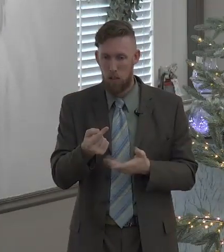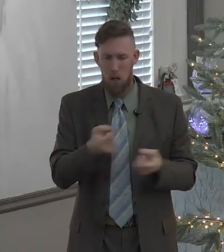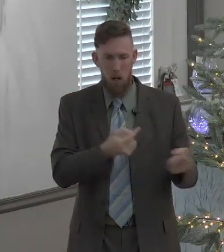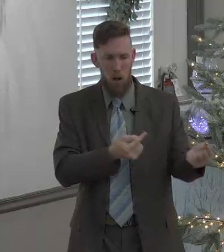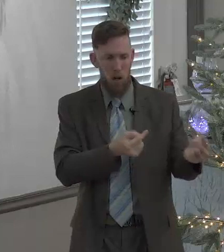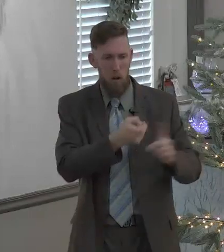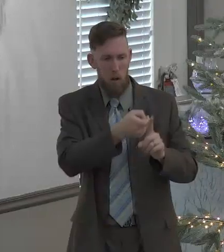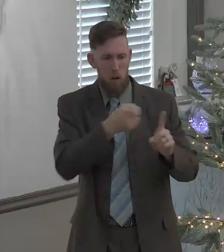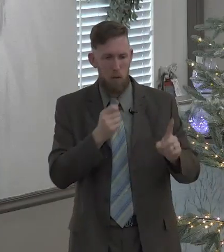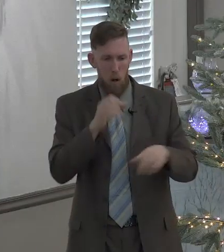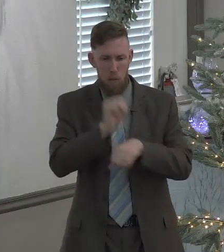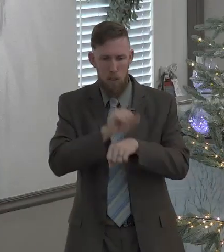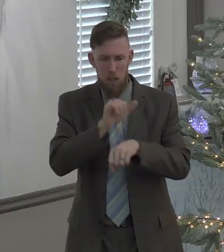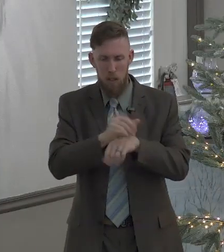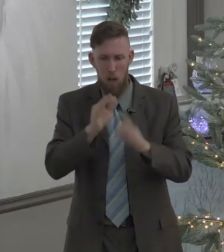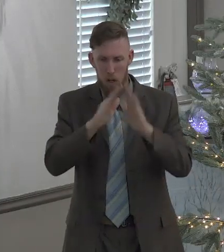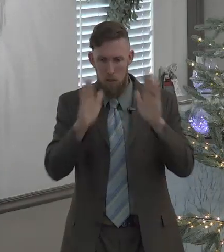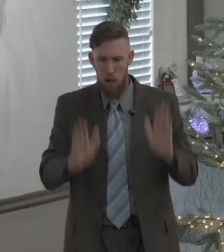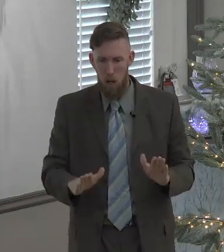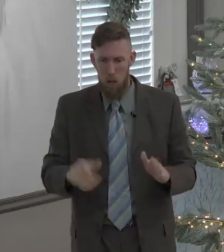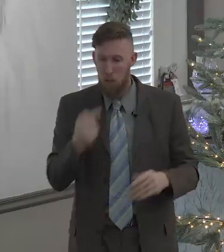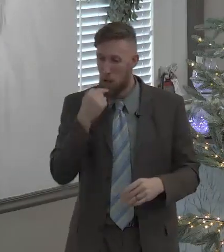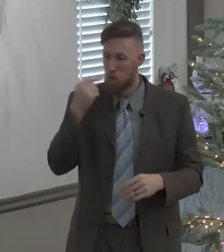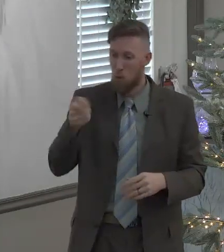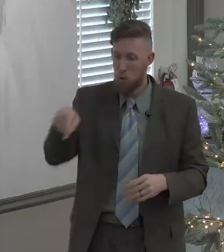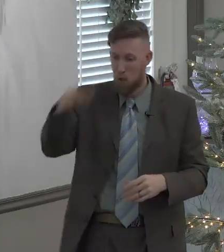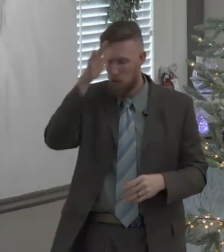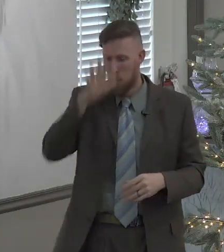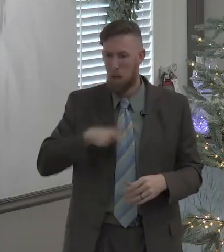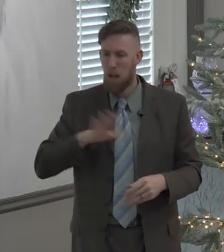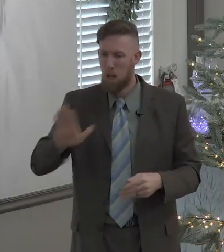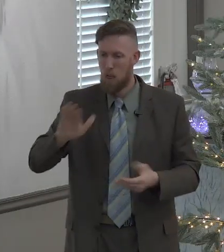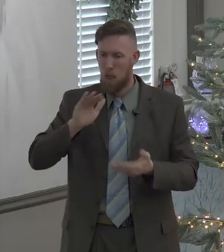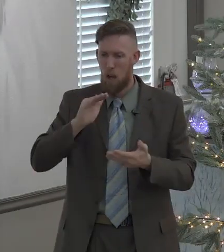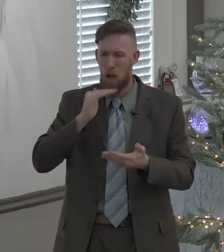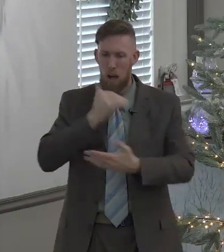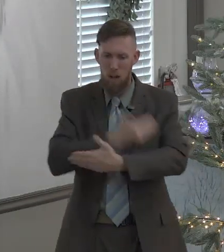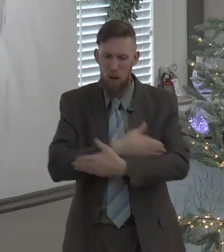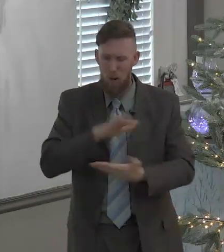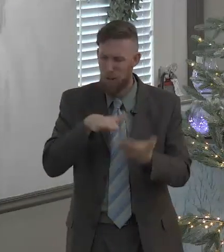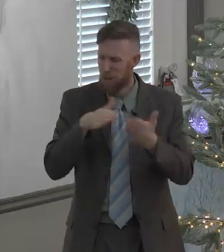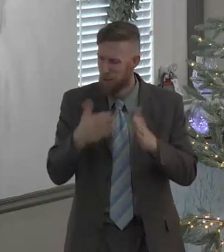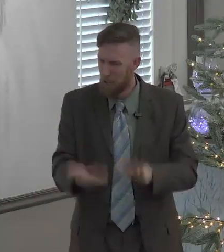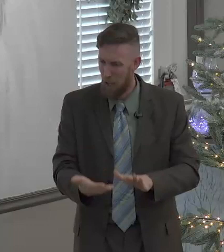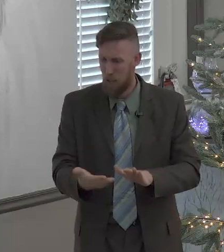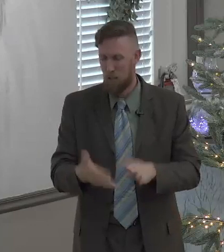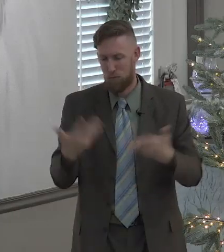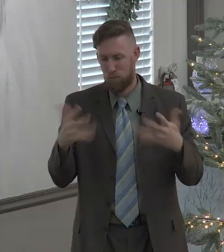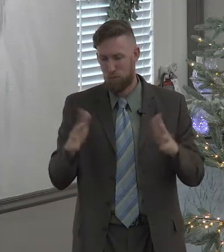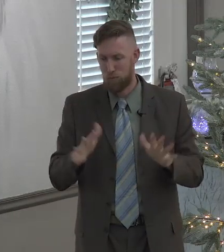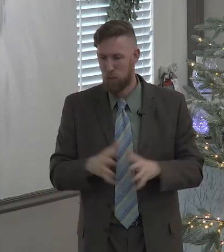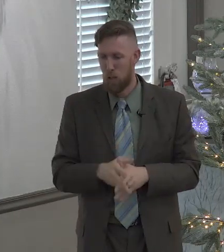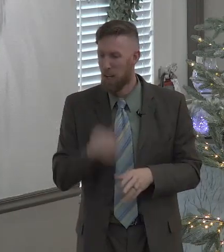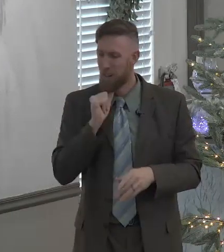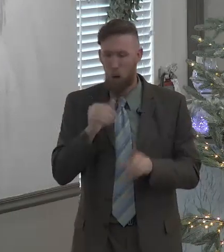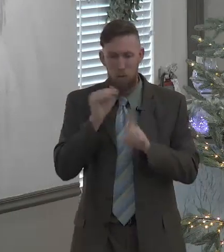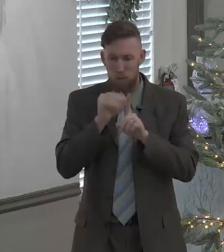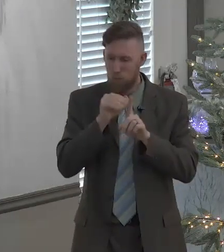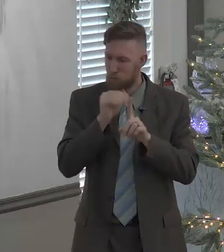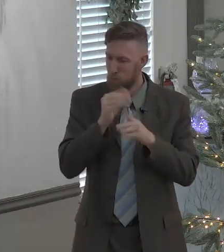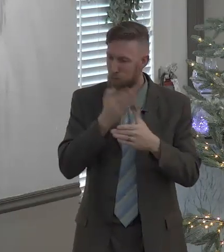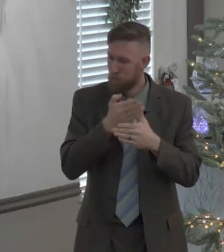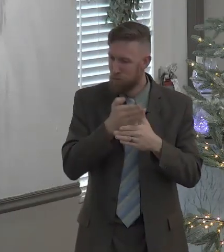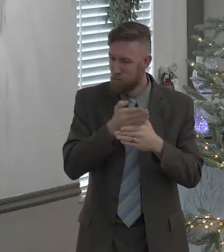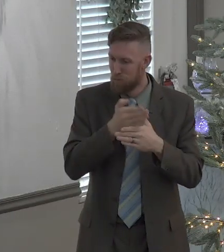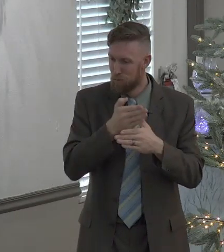notice, while he yet spake, there came from the ruler of the synagogue's house certain which said, thy daughter is dead, why